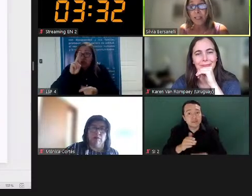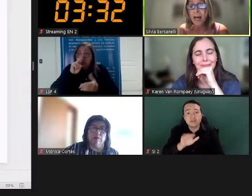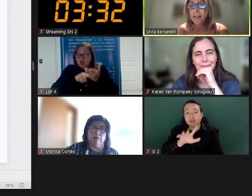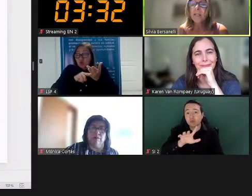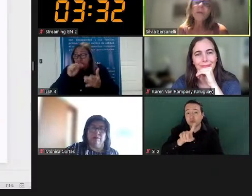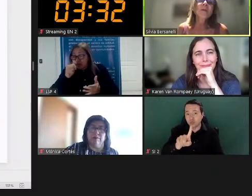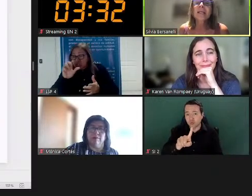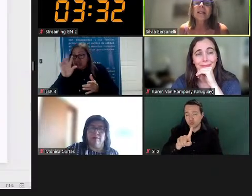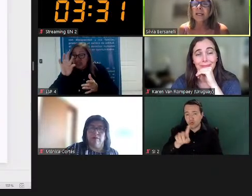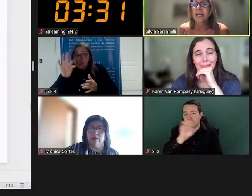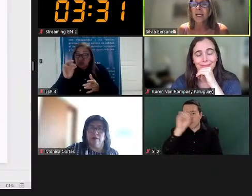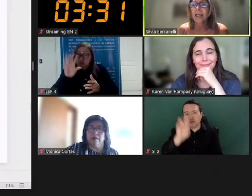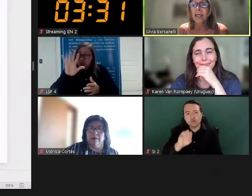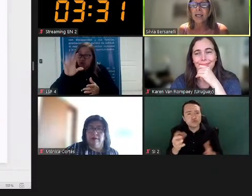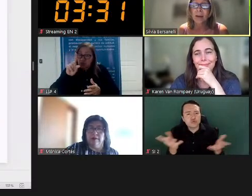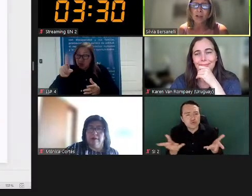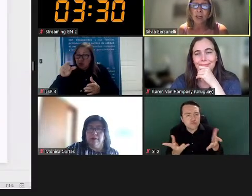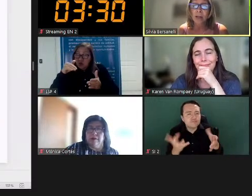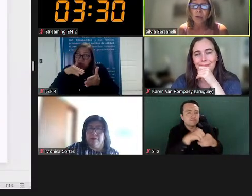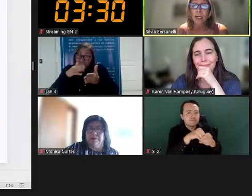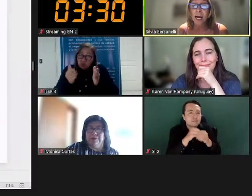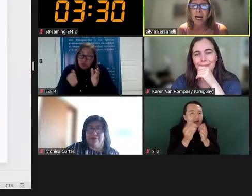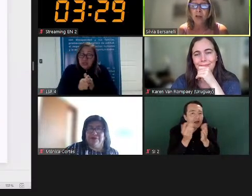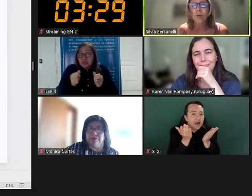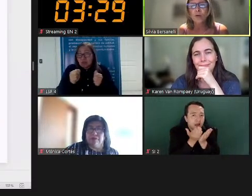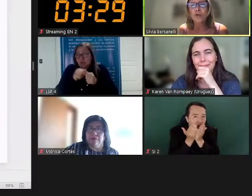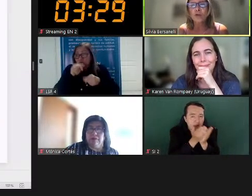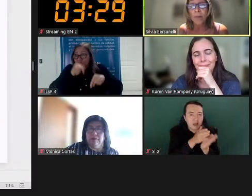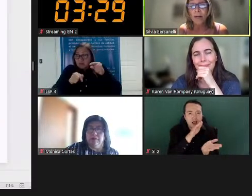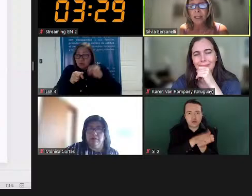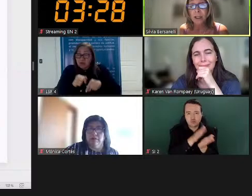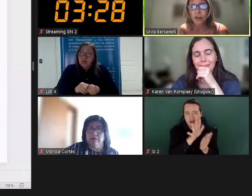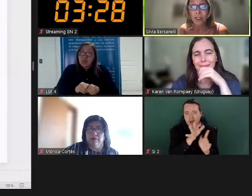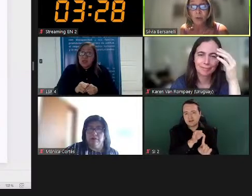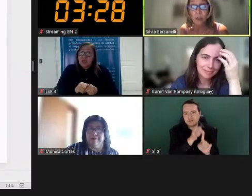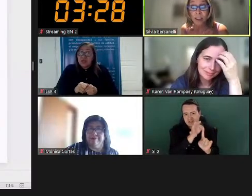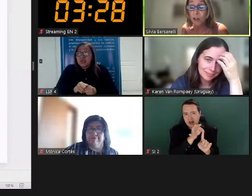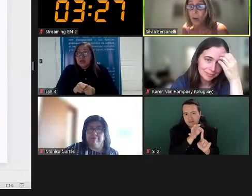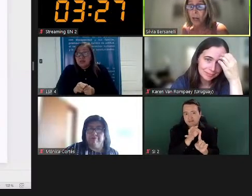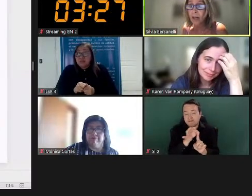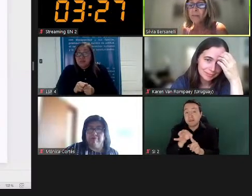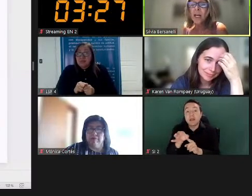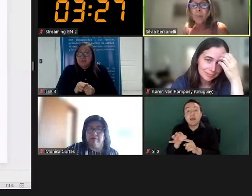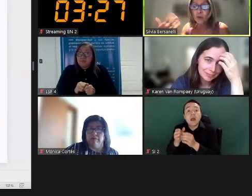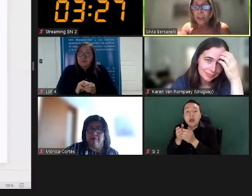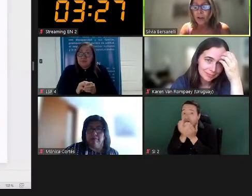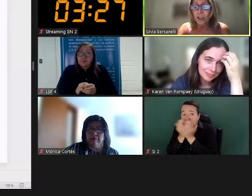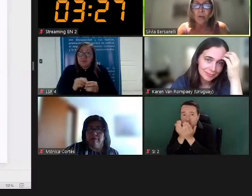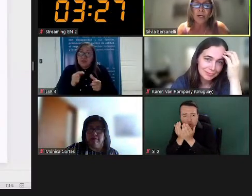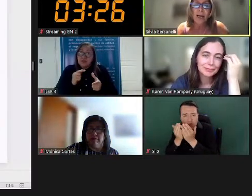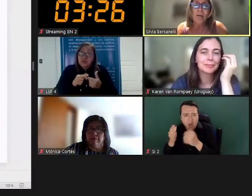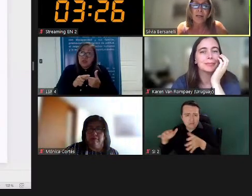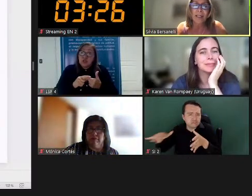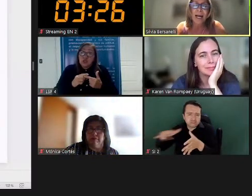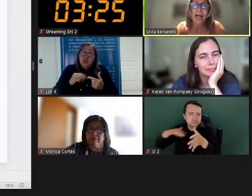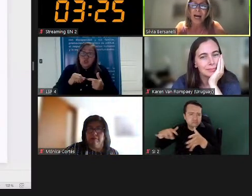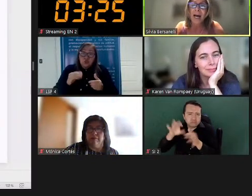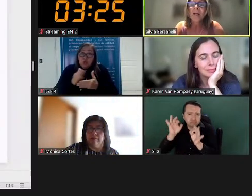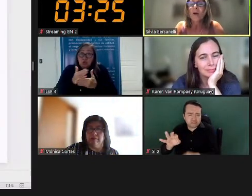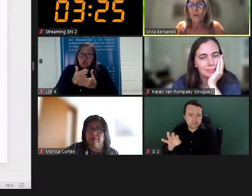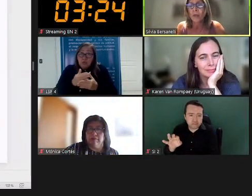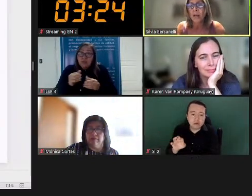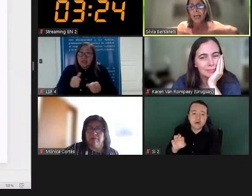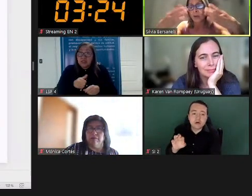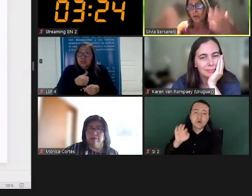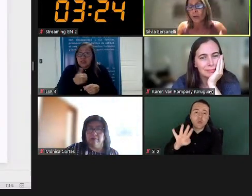disabilities in special education and in common school only 49. i am